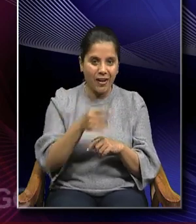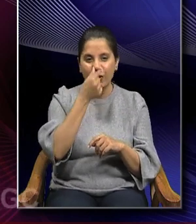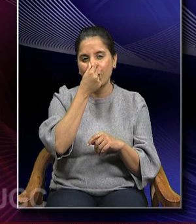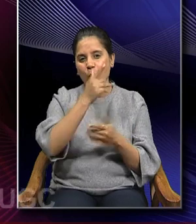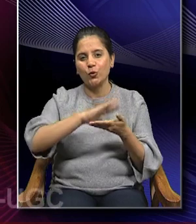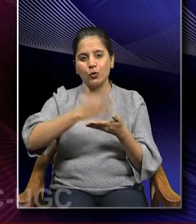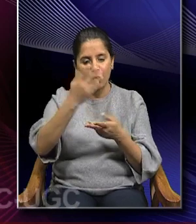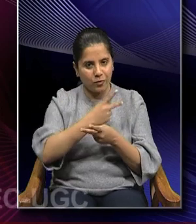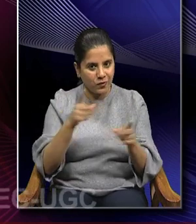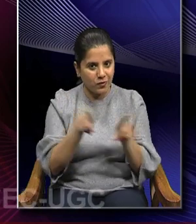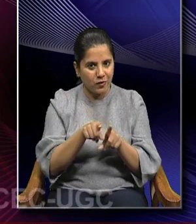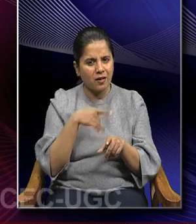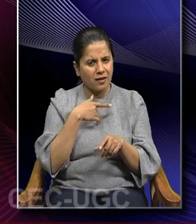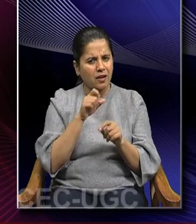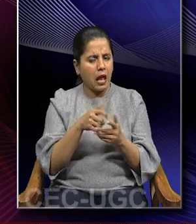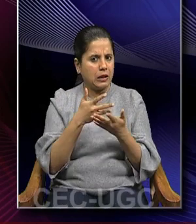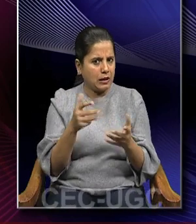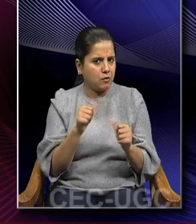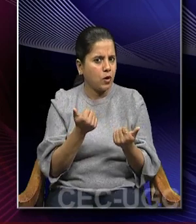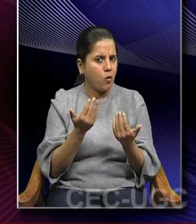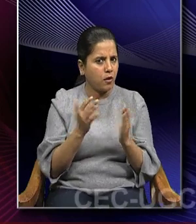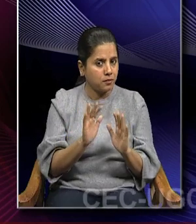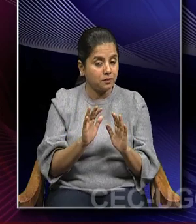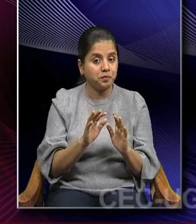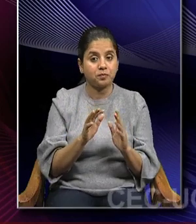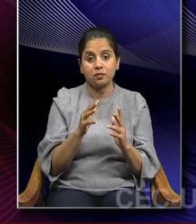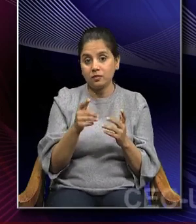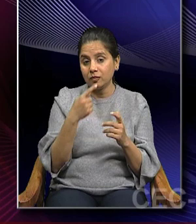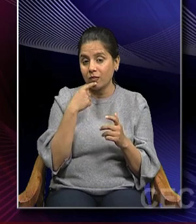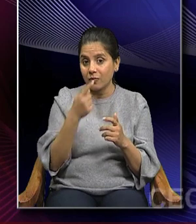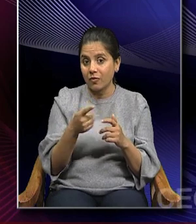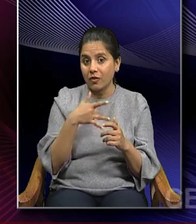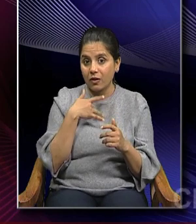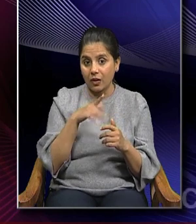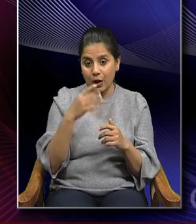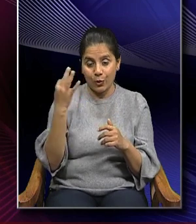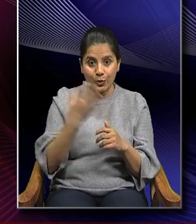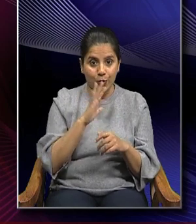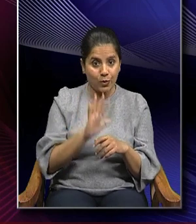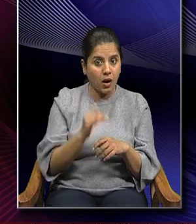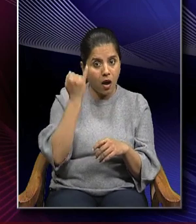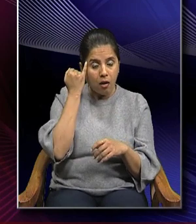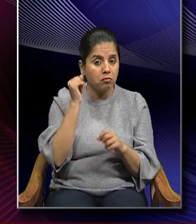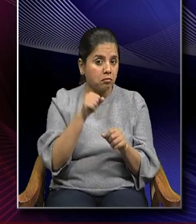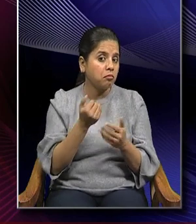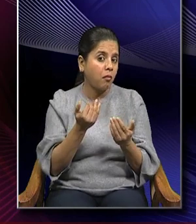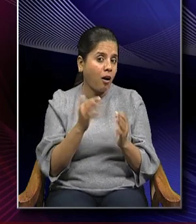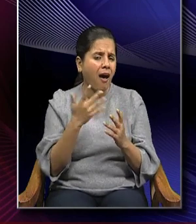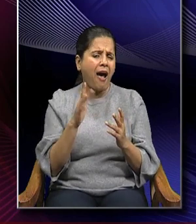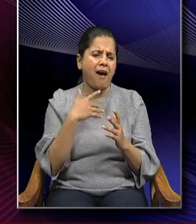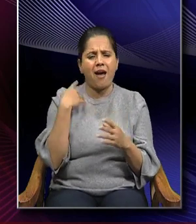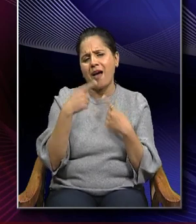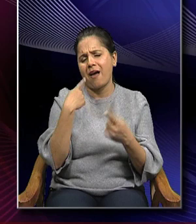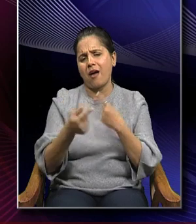stop also can be a product. So, for the sake of saying it to be new, that idea can be there, but yes, of course, it